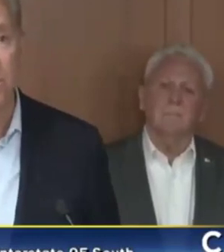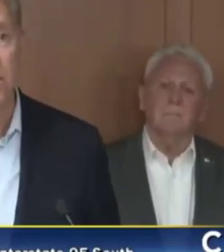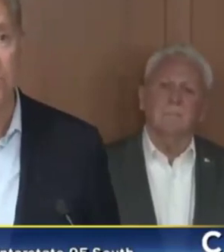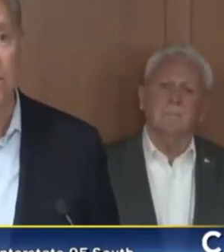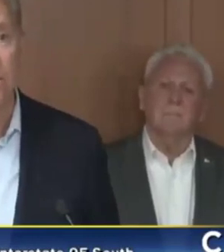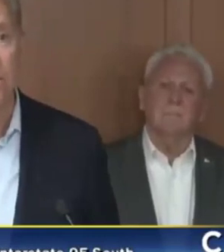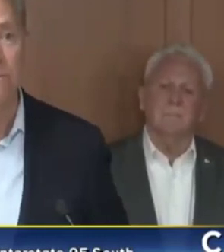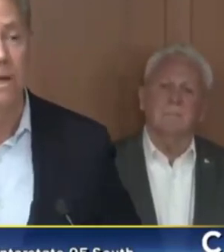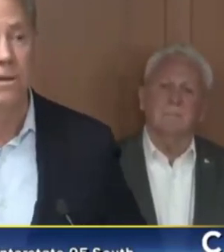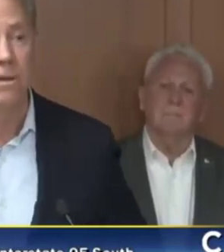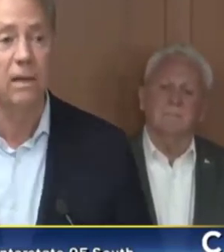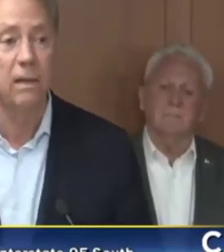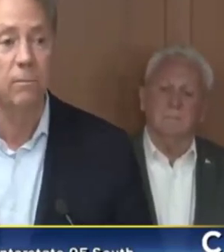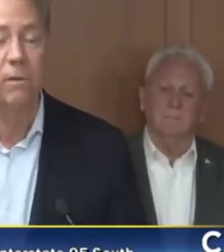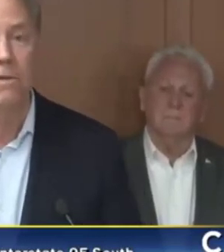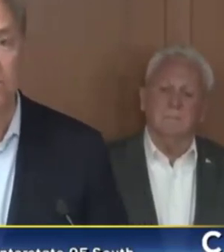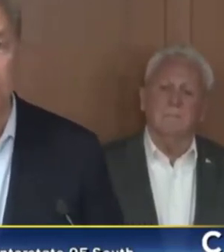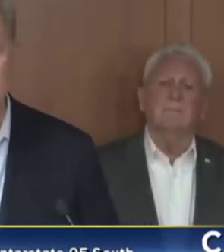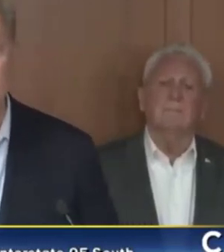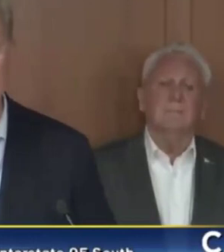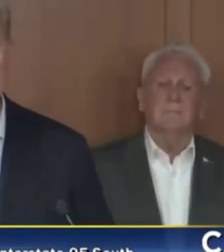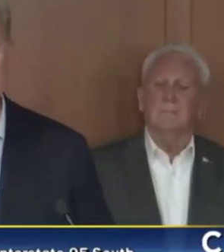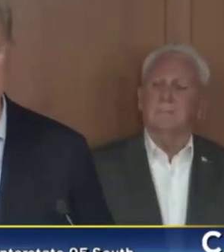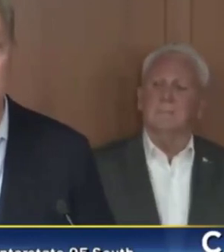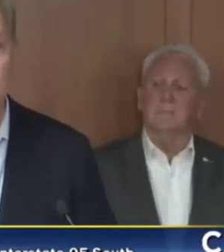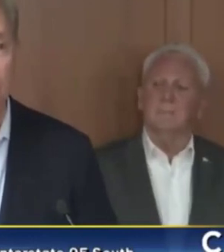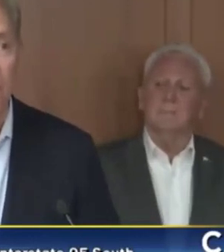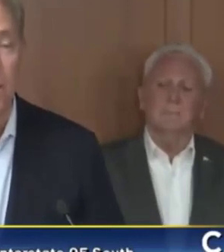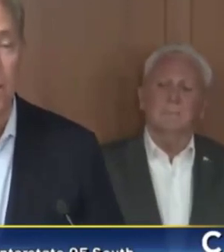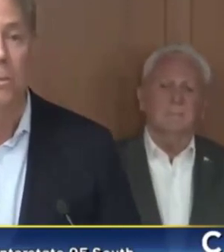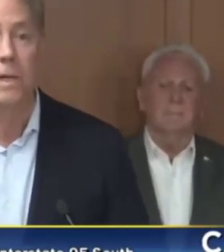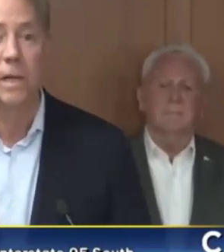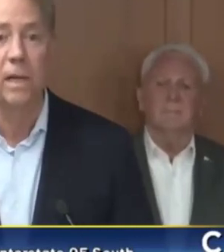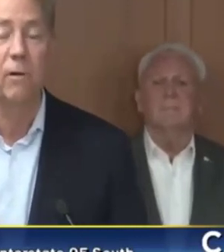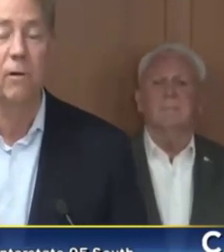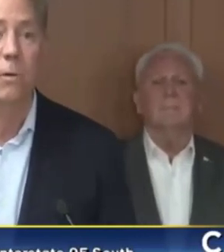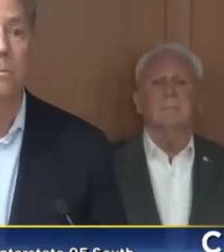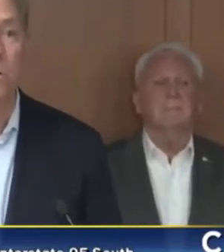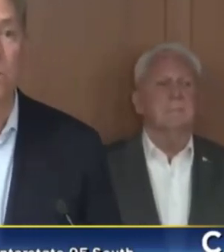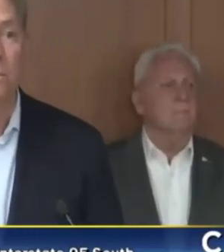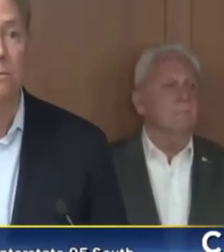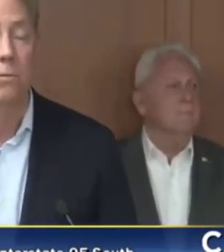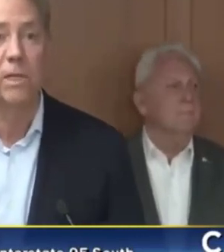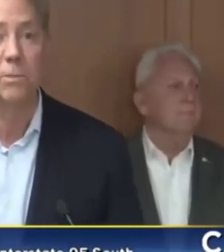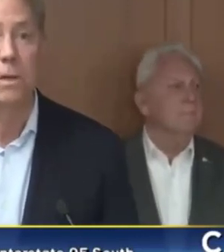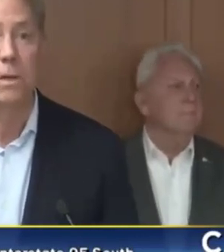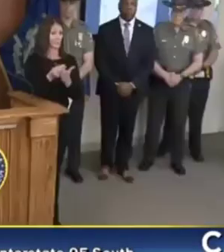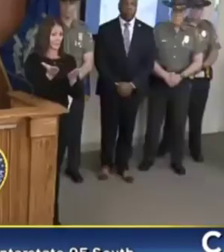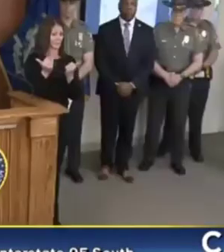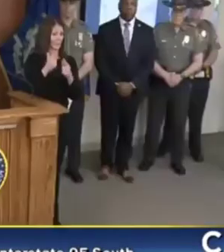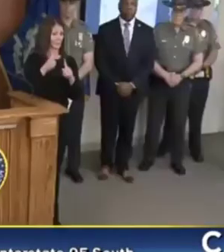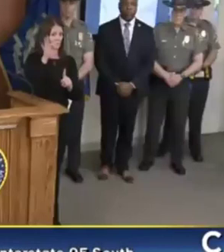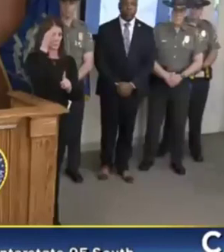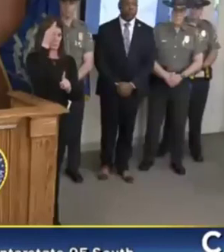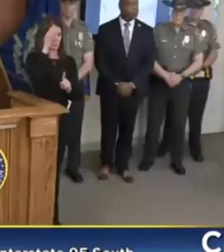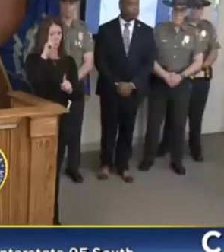emergency declaration. I filed that with the feds just in the last hour, hoping to get federal reimbursement for the replacement of the bridge.